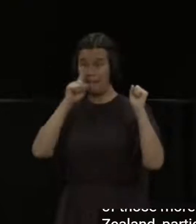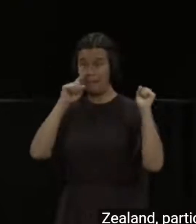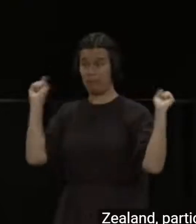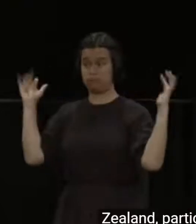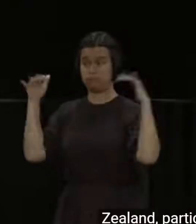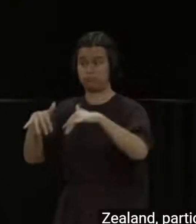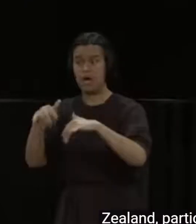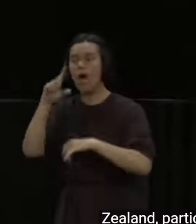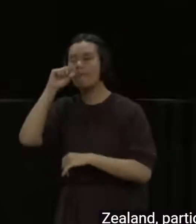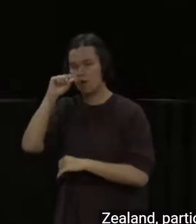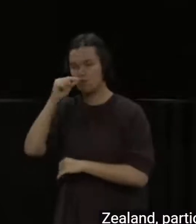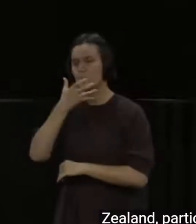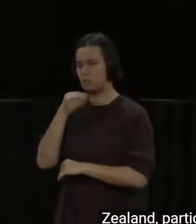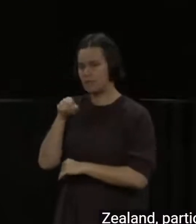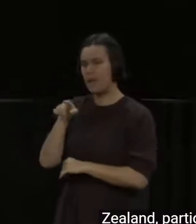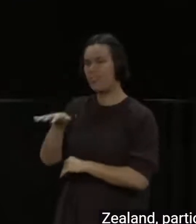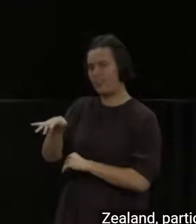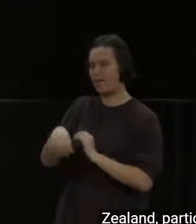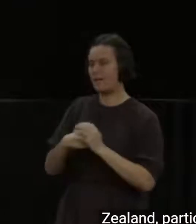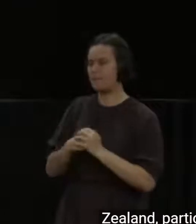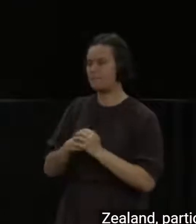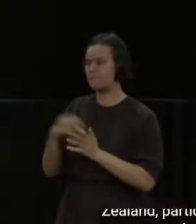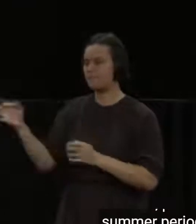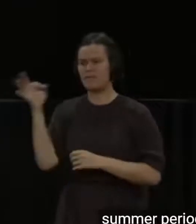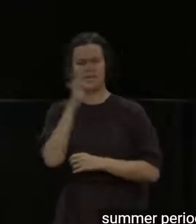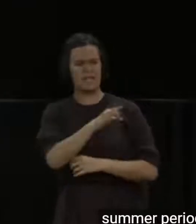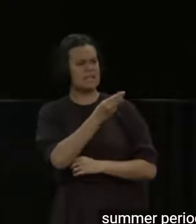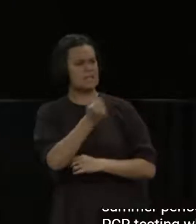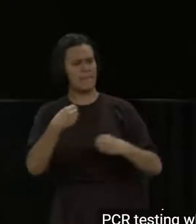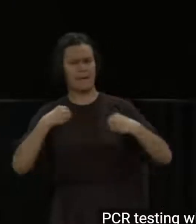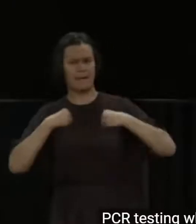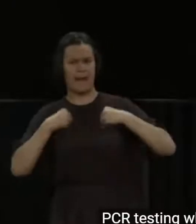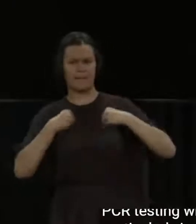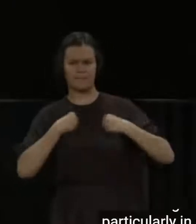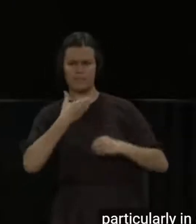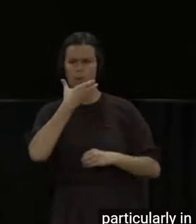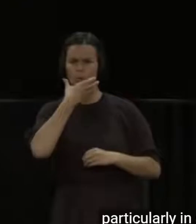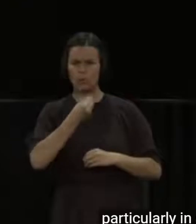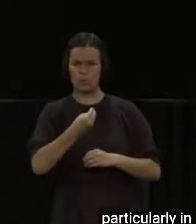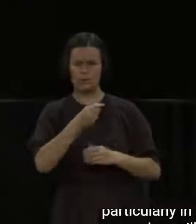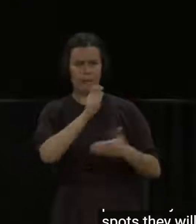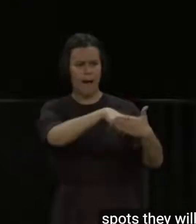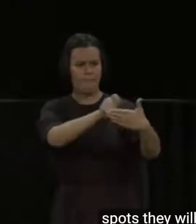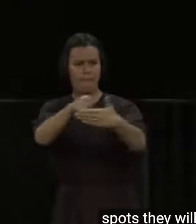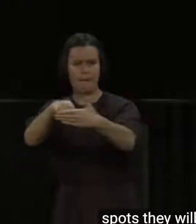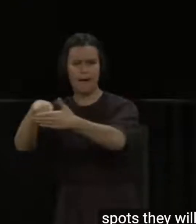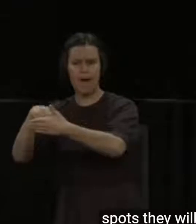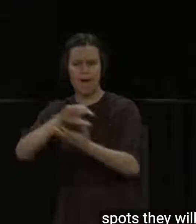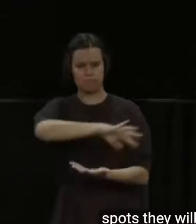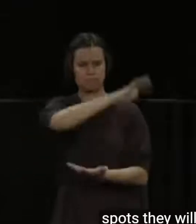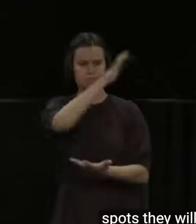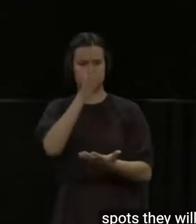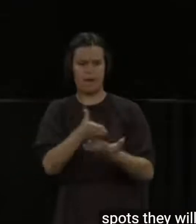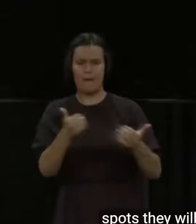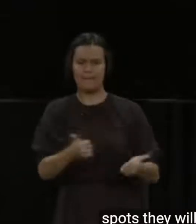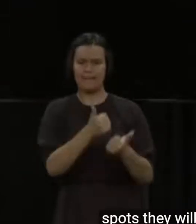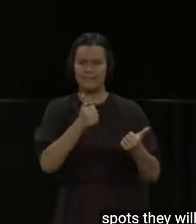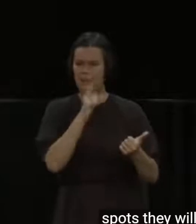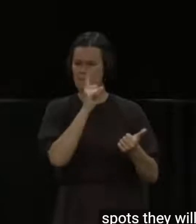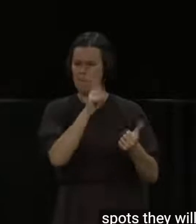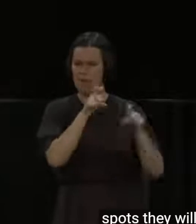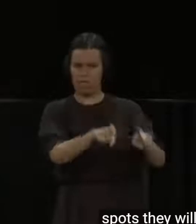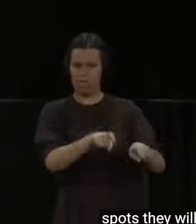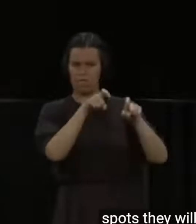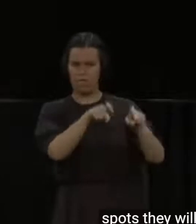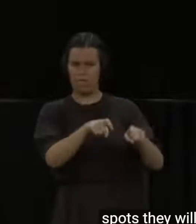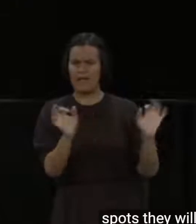people there. There are some companies that have ordered a lot of them and they're just sitting in warehouses across the country. Can you give them any sort of hope that those